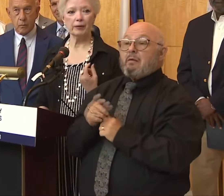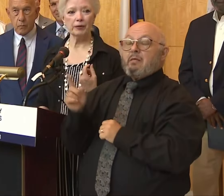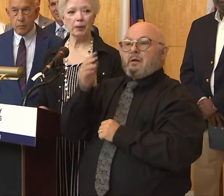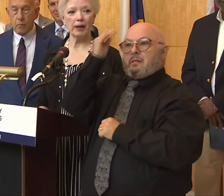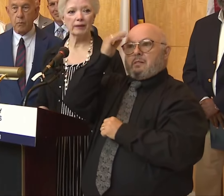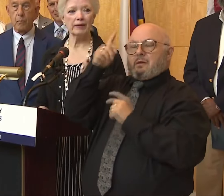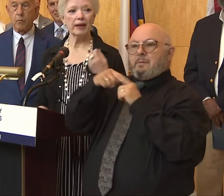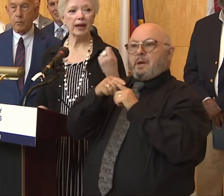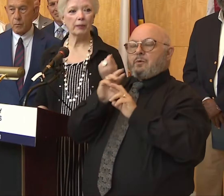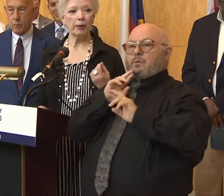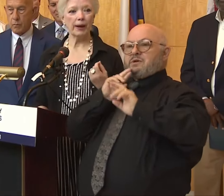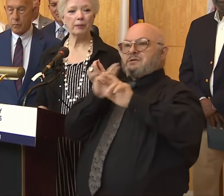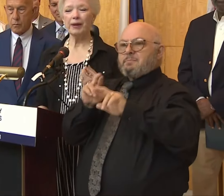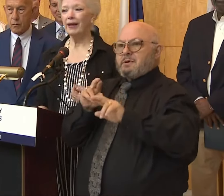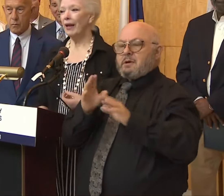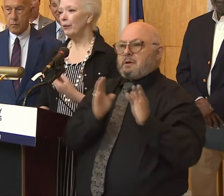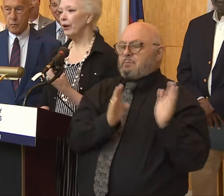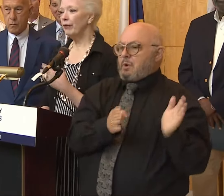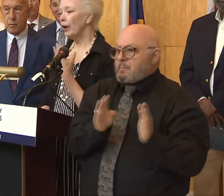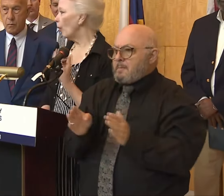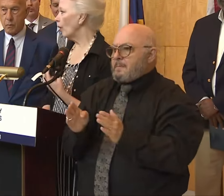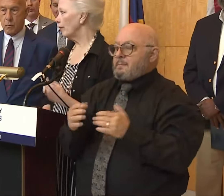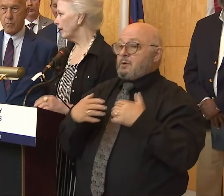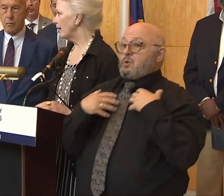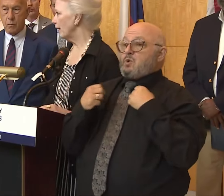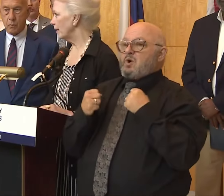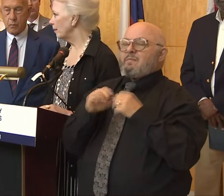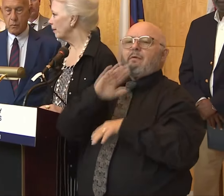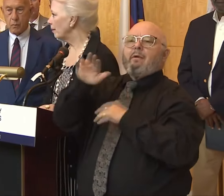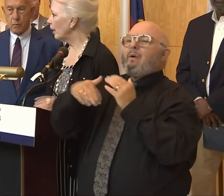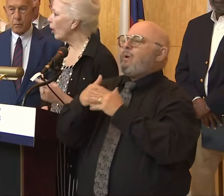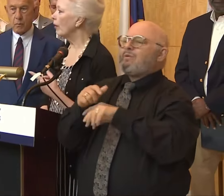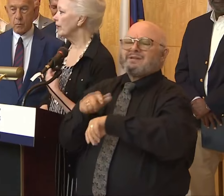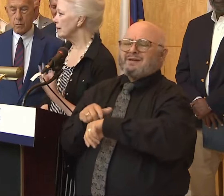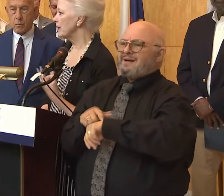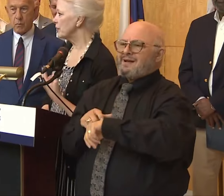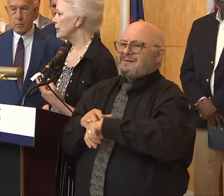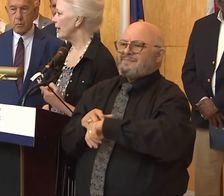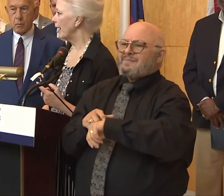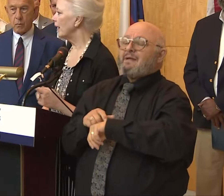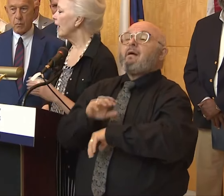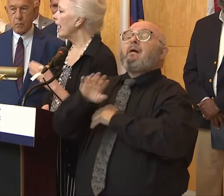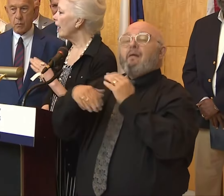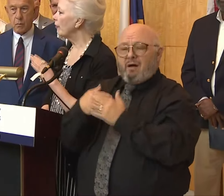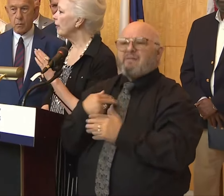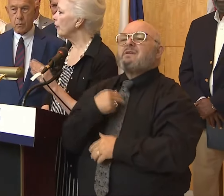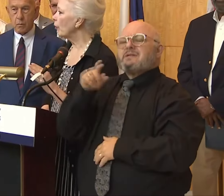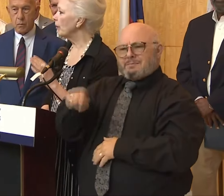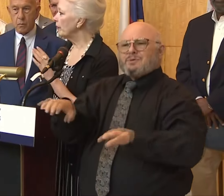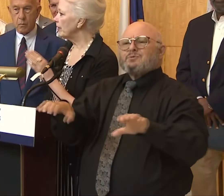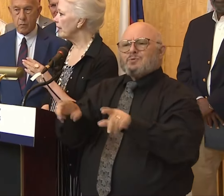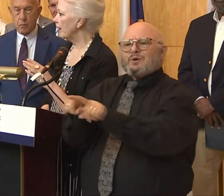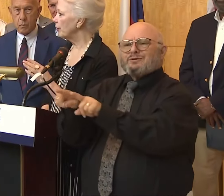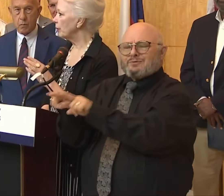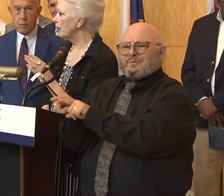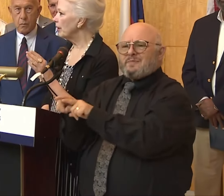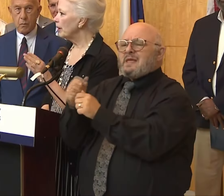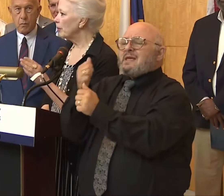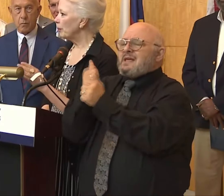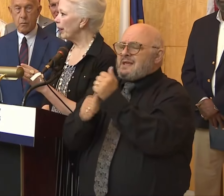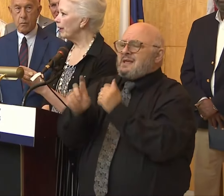about response and prep and recovery all of the time. But all of us must do that. Every form of